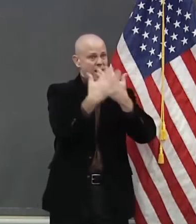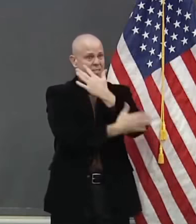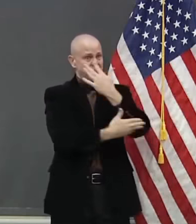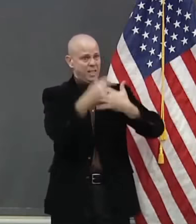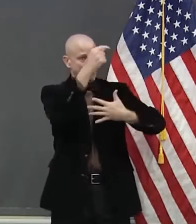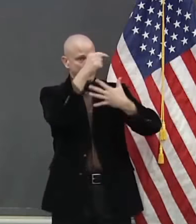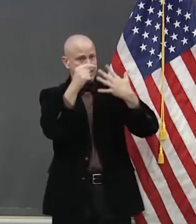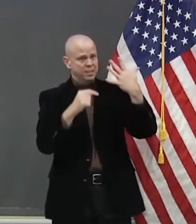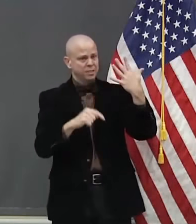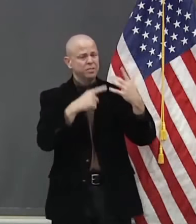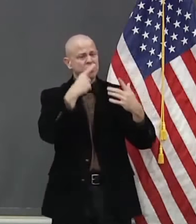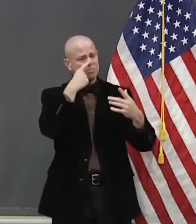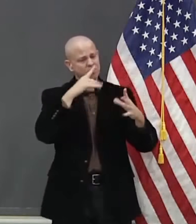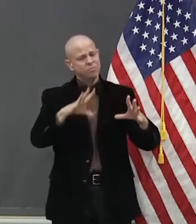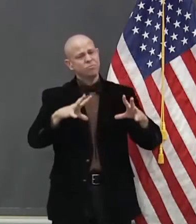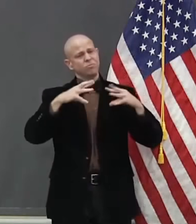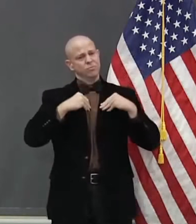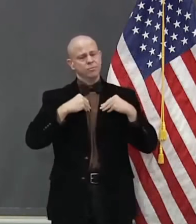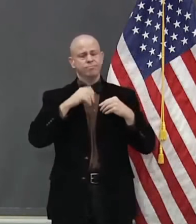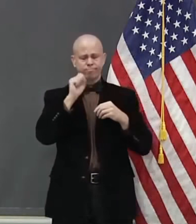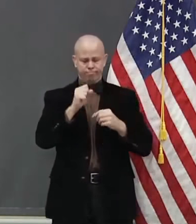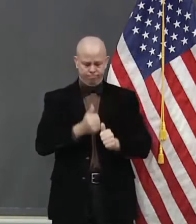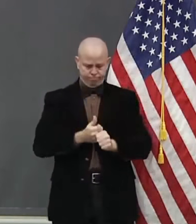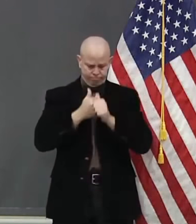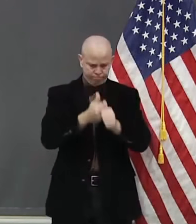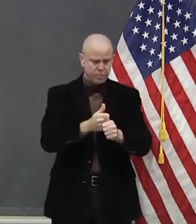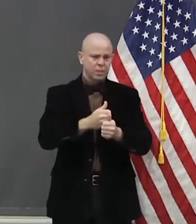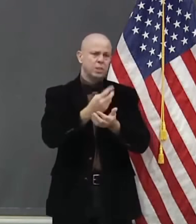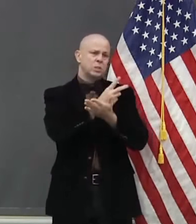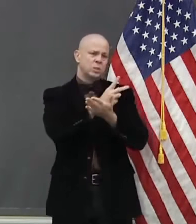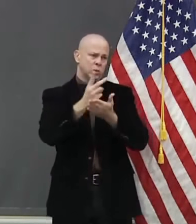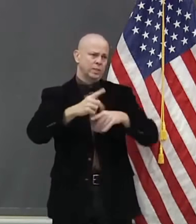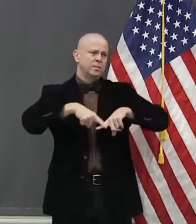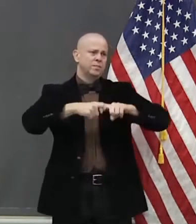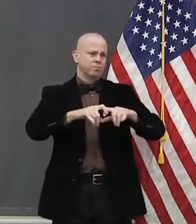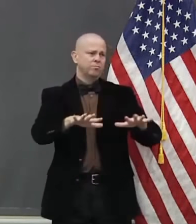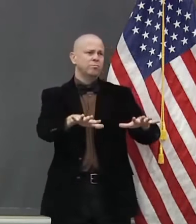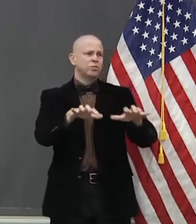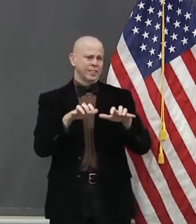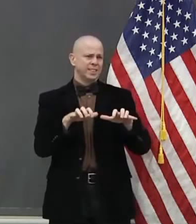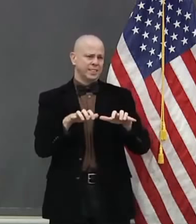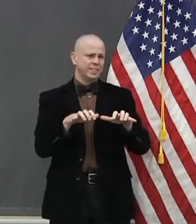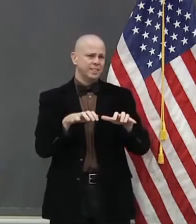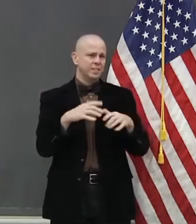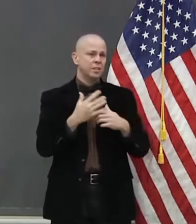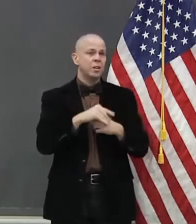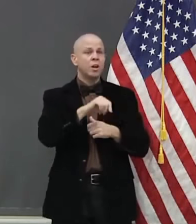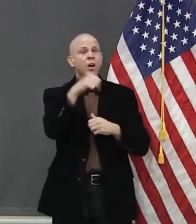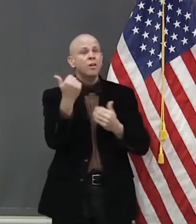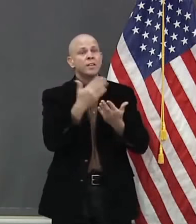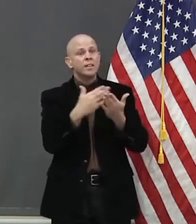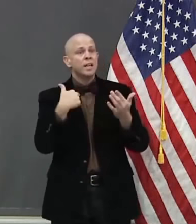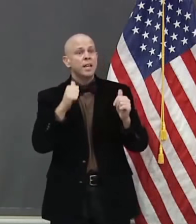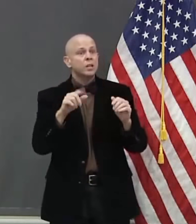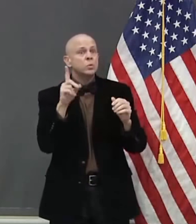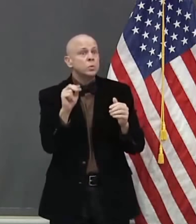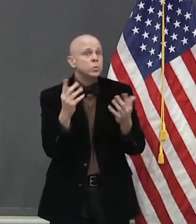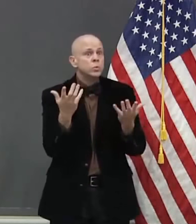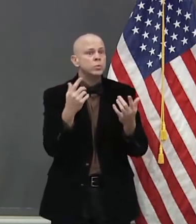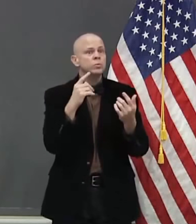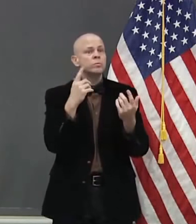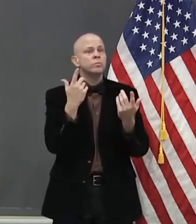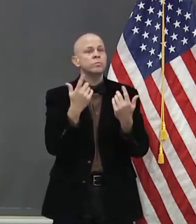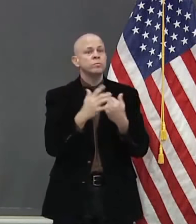2-week pause seriously. In terms of other measures, We know, obviously, that the spread